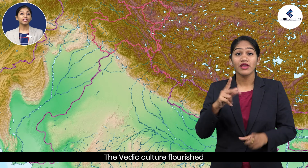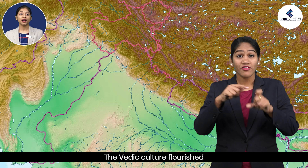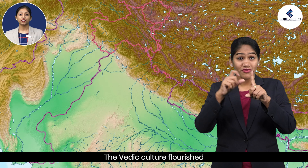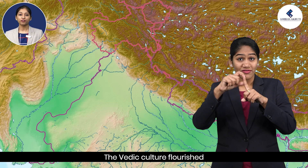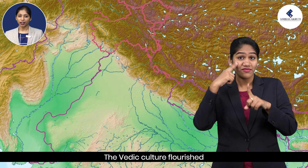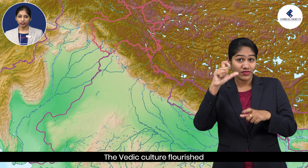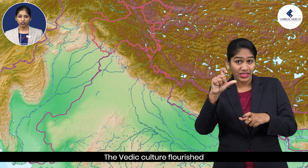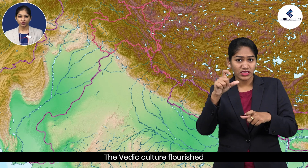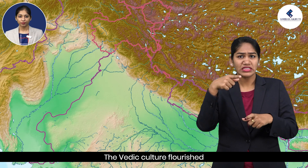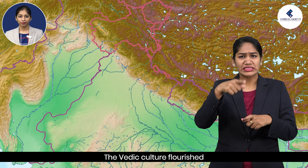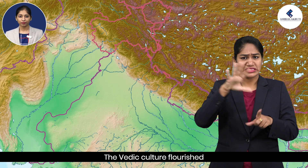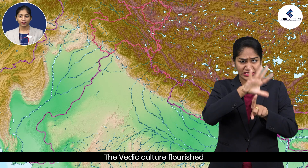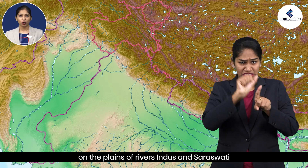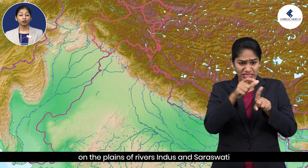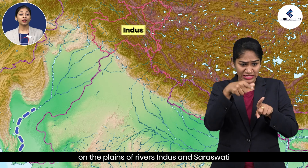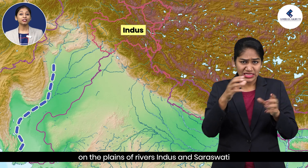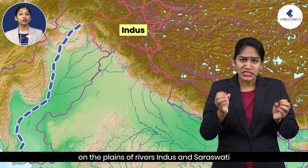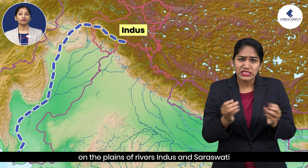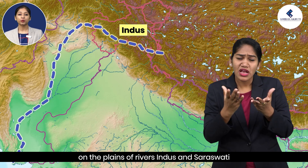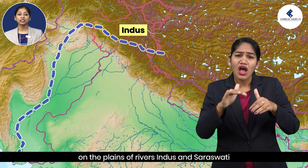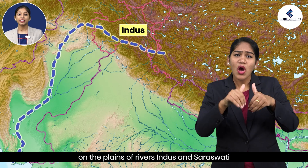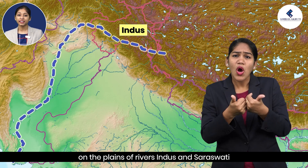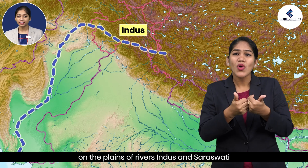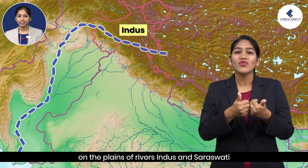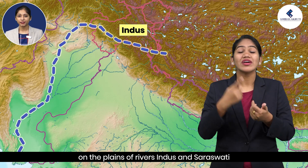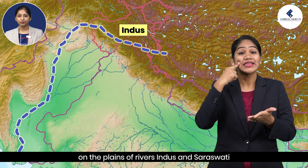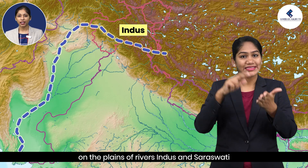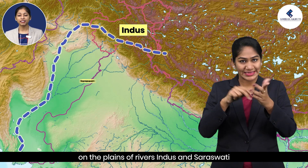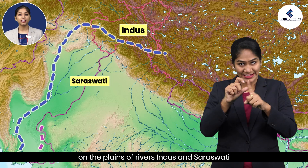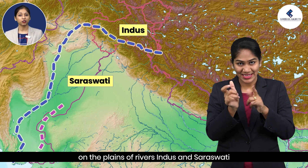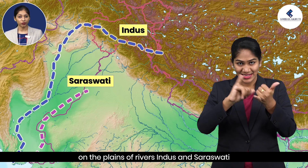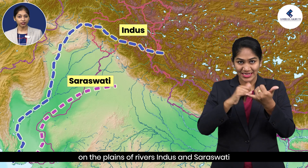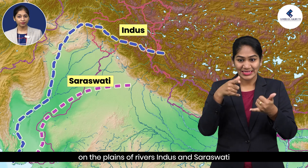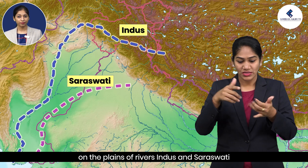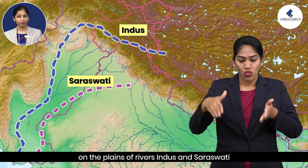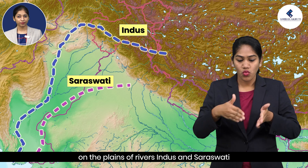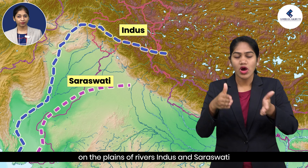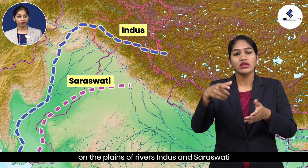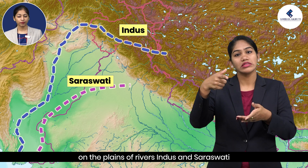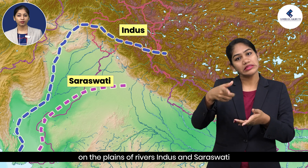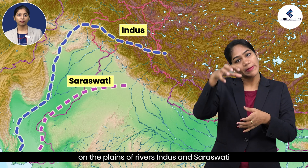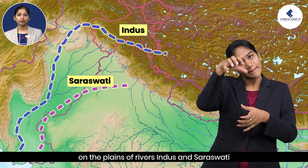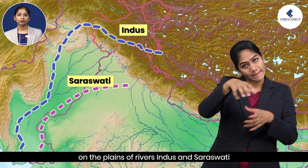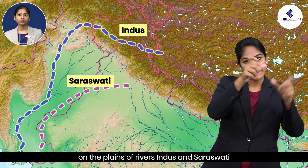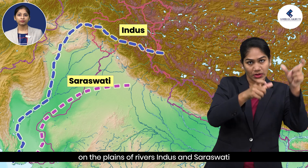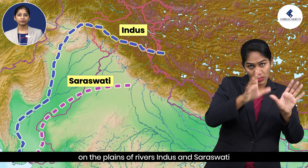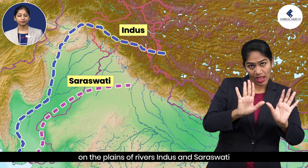The Vedic culture flourished on the plains of rivers Indus and Saraswati.